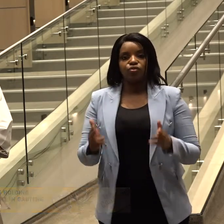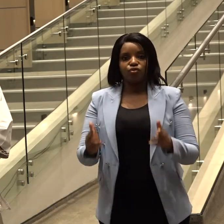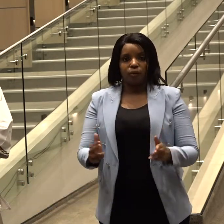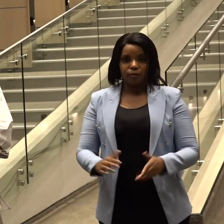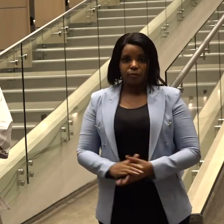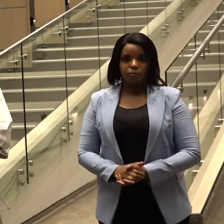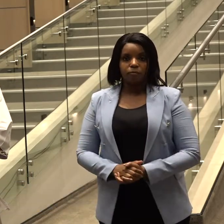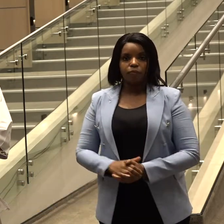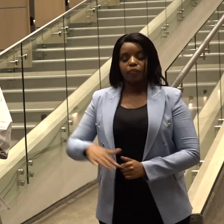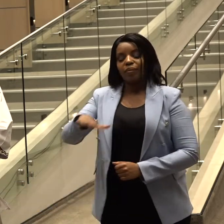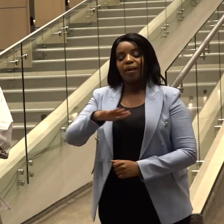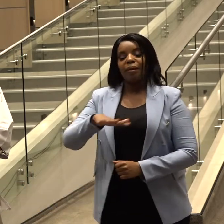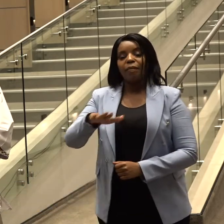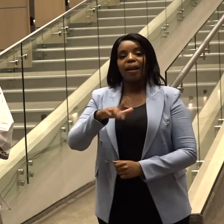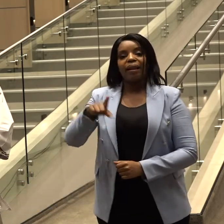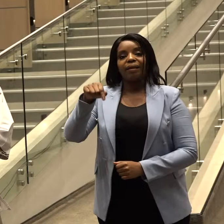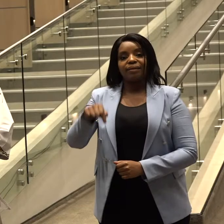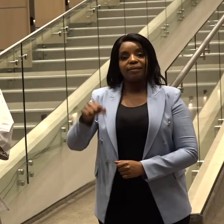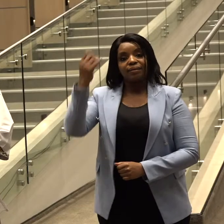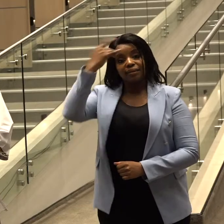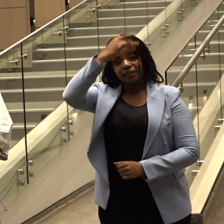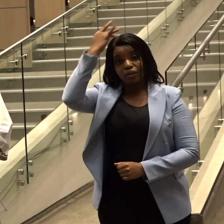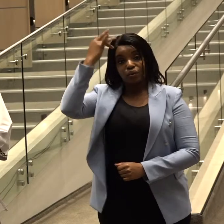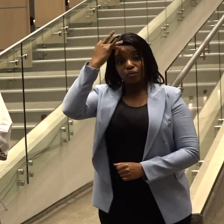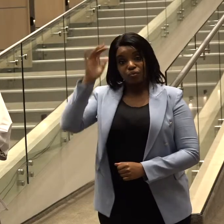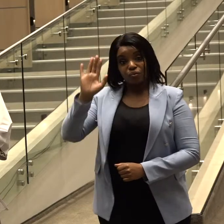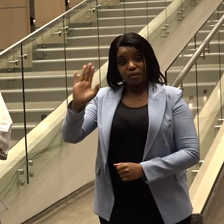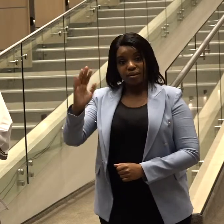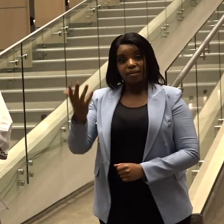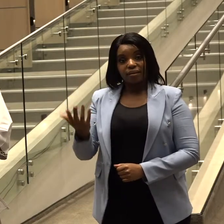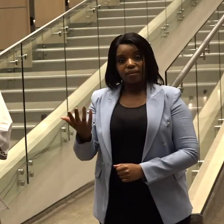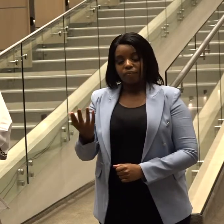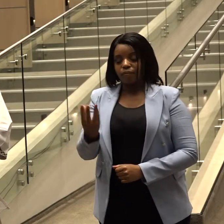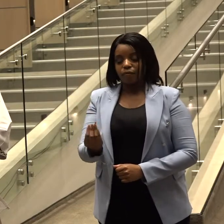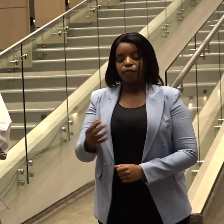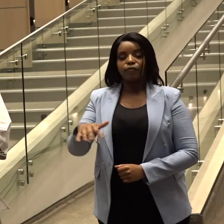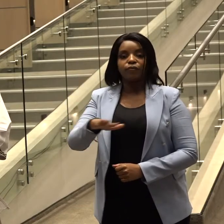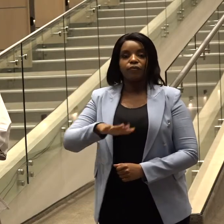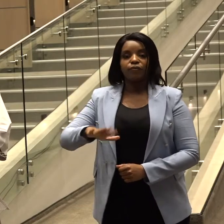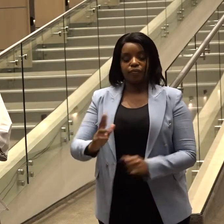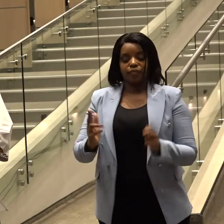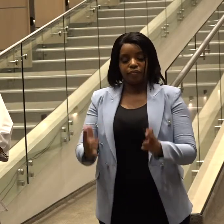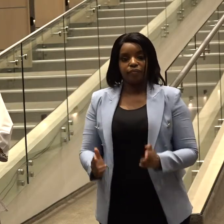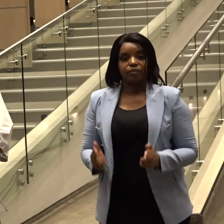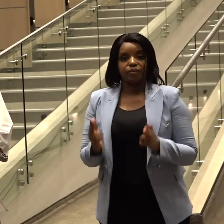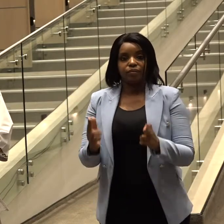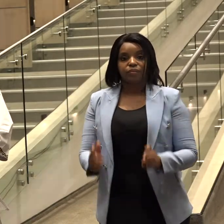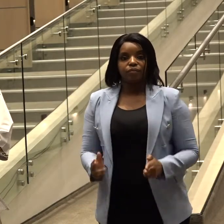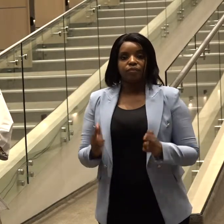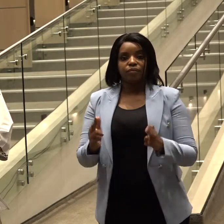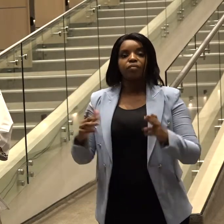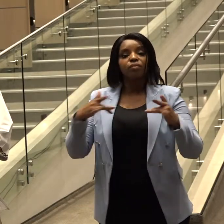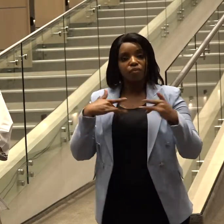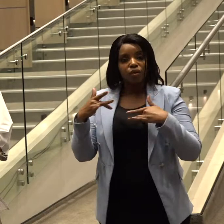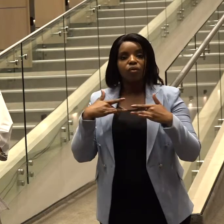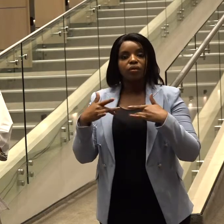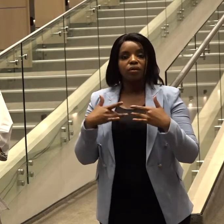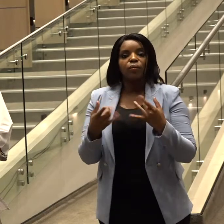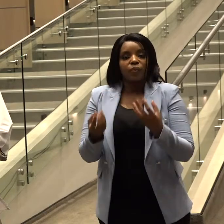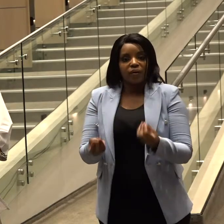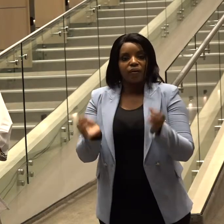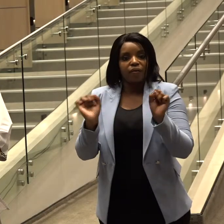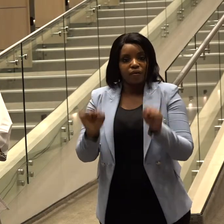in Centurion are in a station is a concern there during